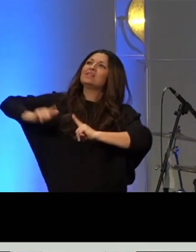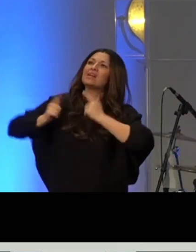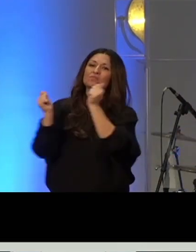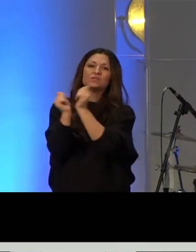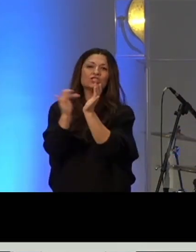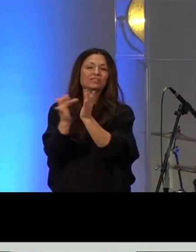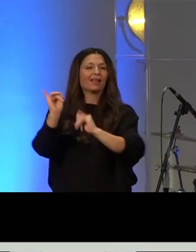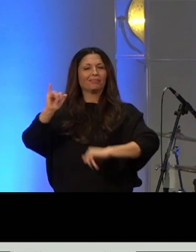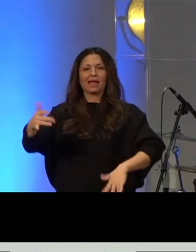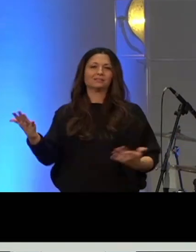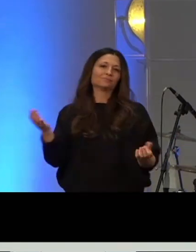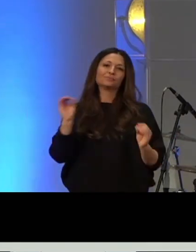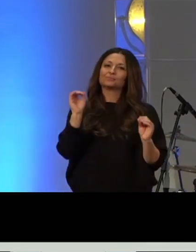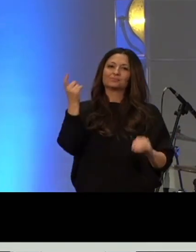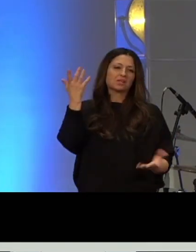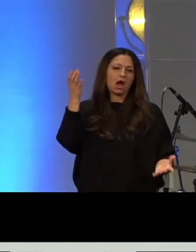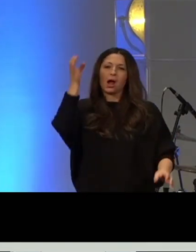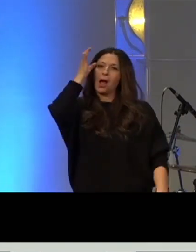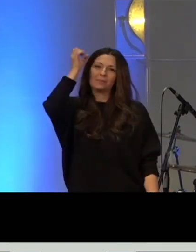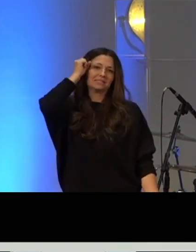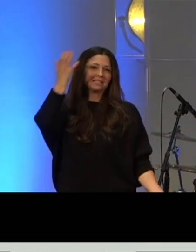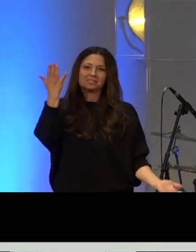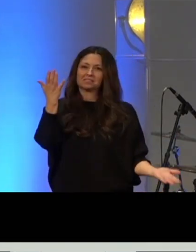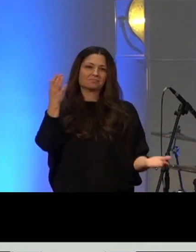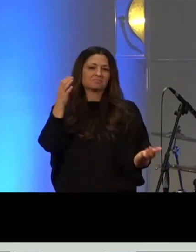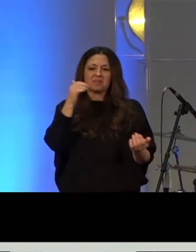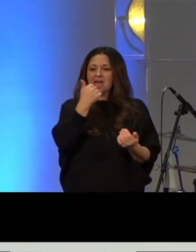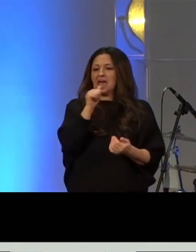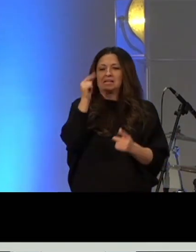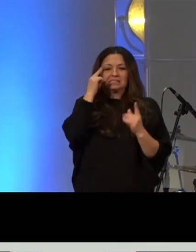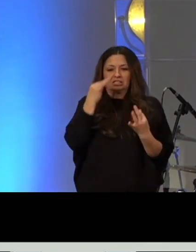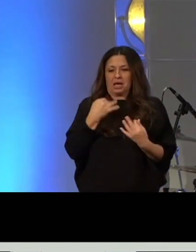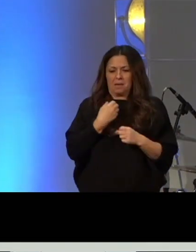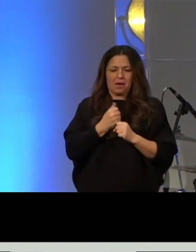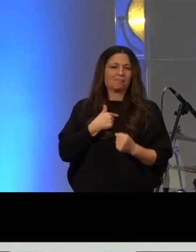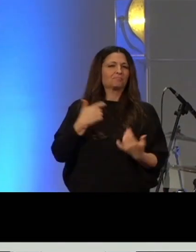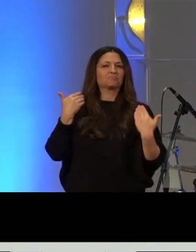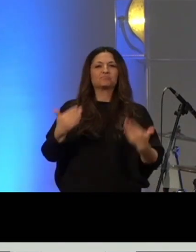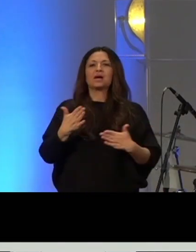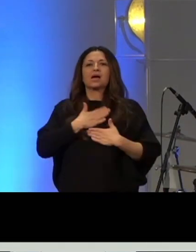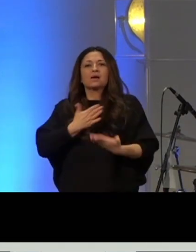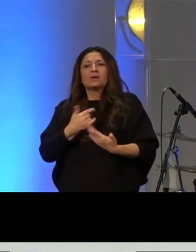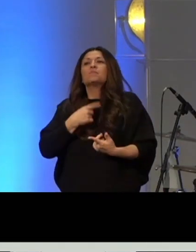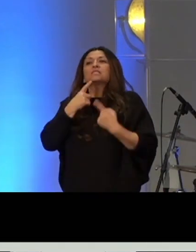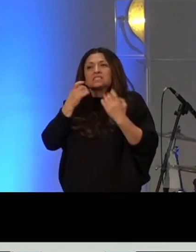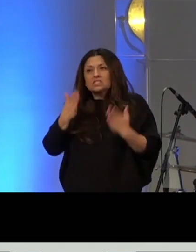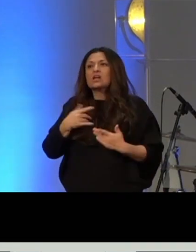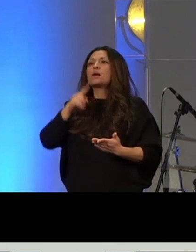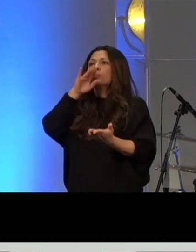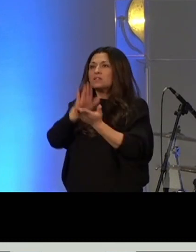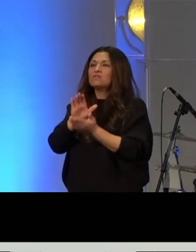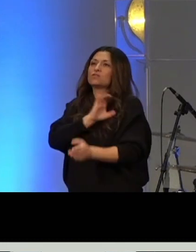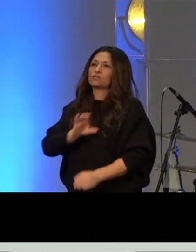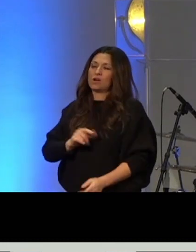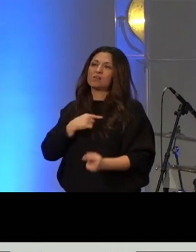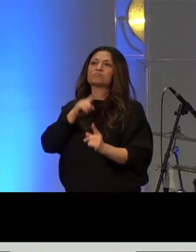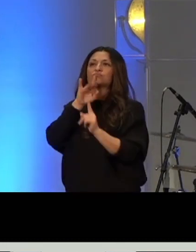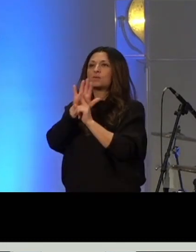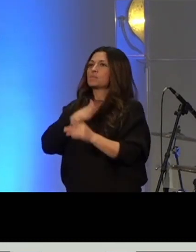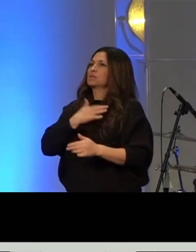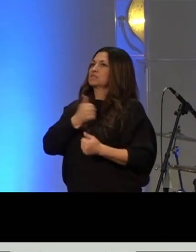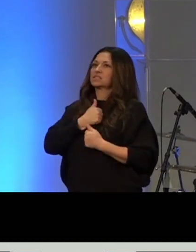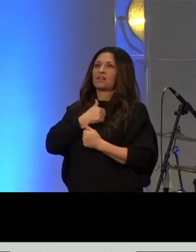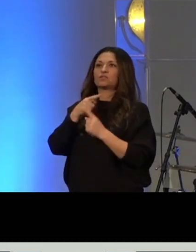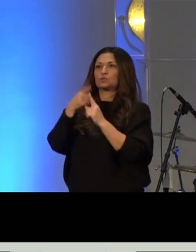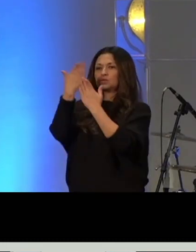most no-brainer of any decision I've ever made. And so I admitted I was a sinner and I believed in Christ and I committed myself to him as